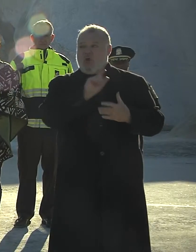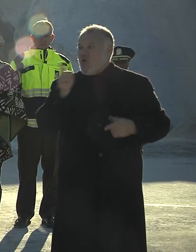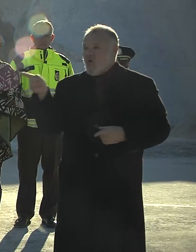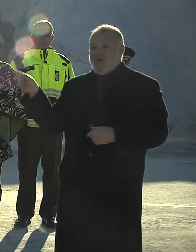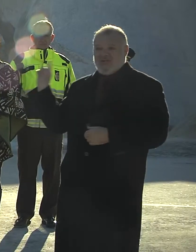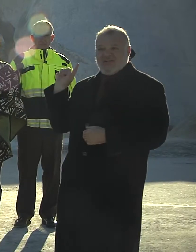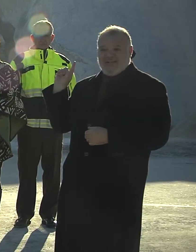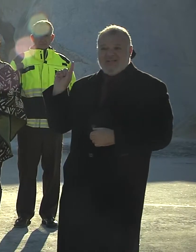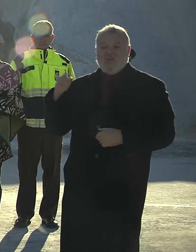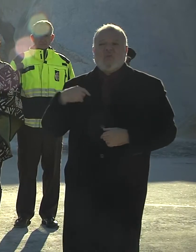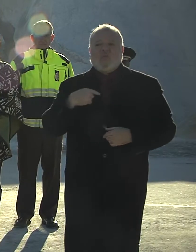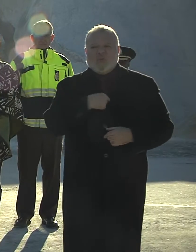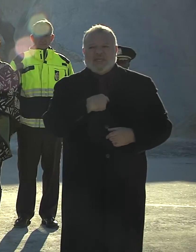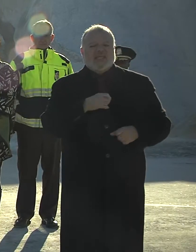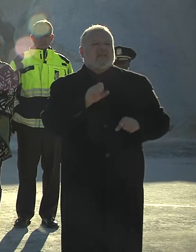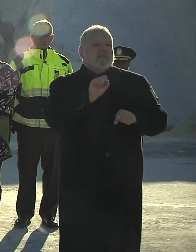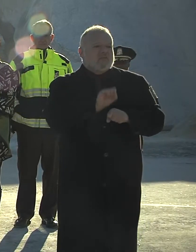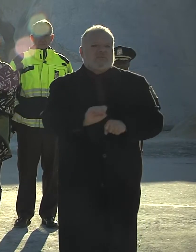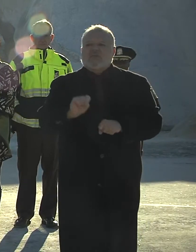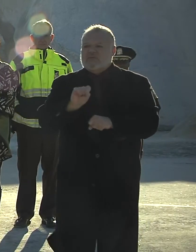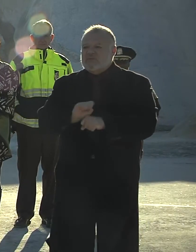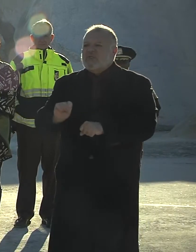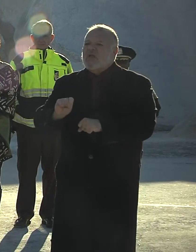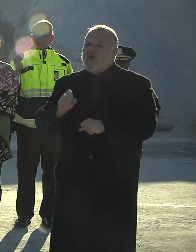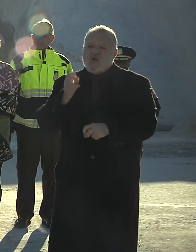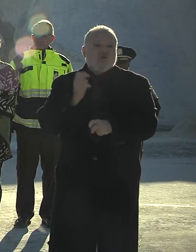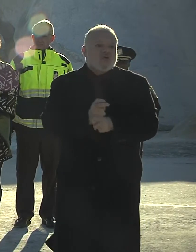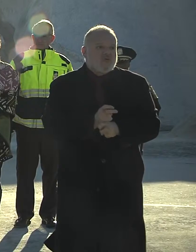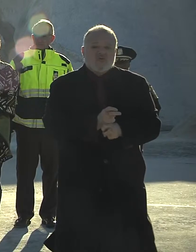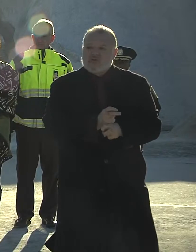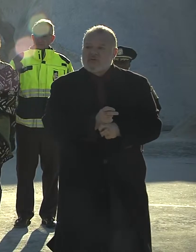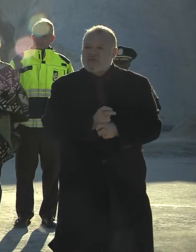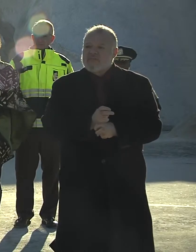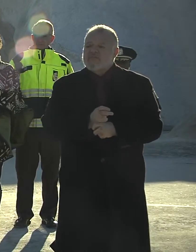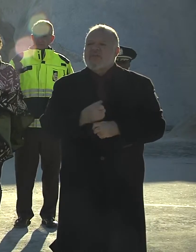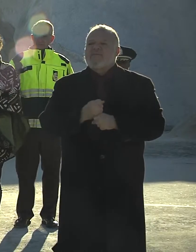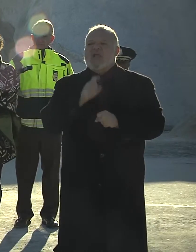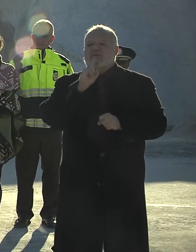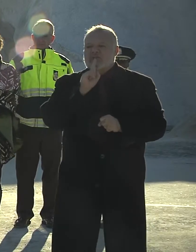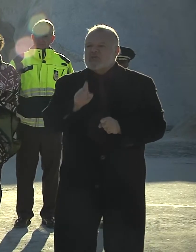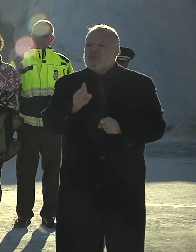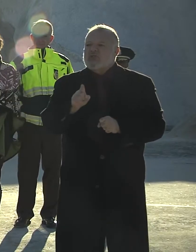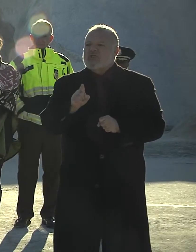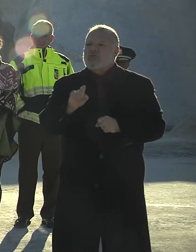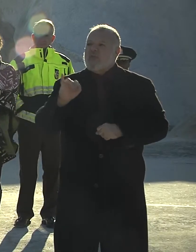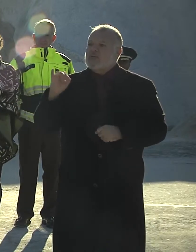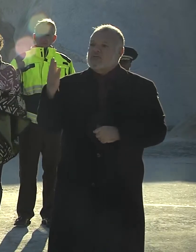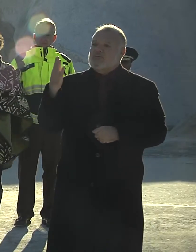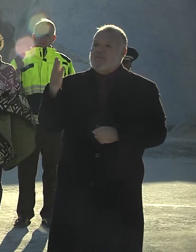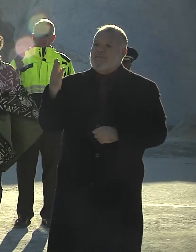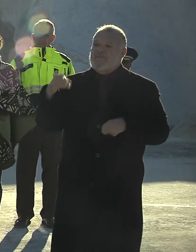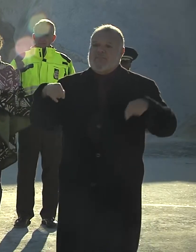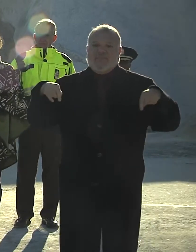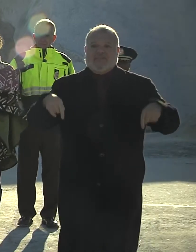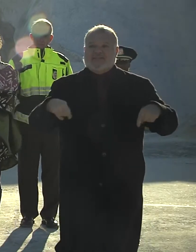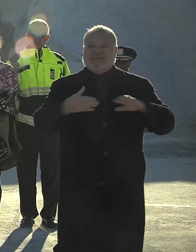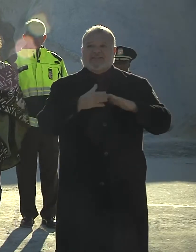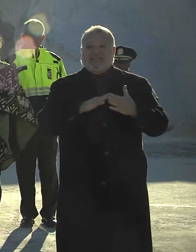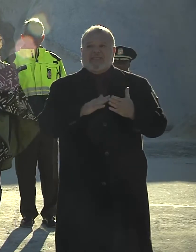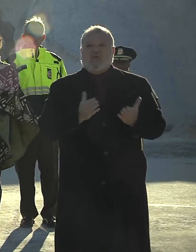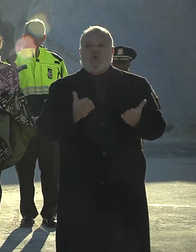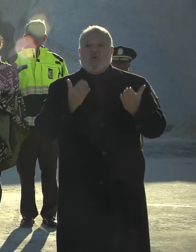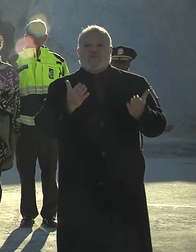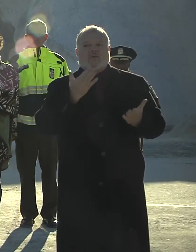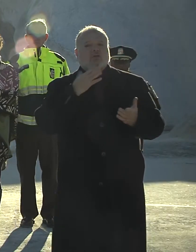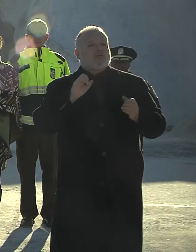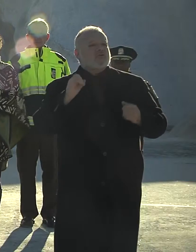we are working so hard to ensure that the great jobs that the city has, opportunities to serve